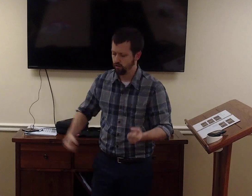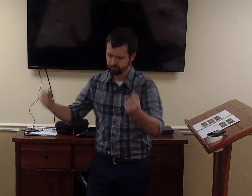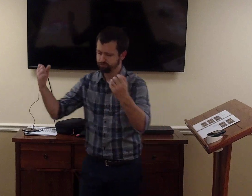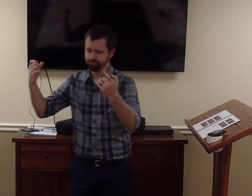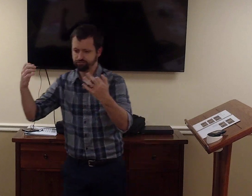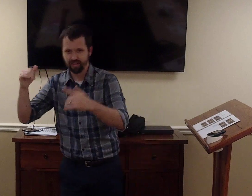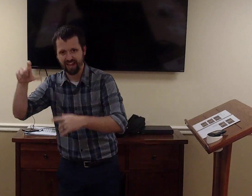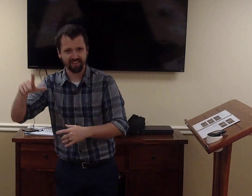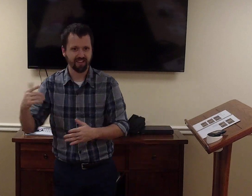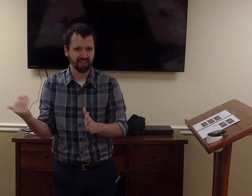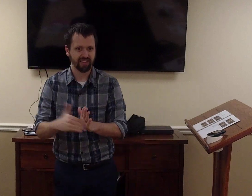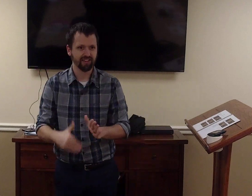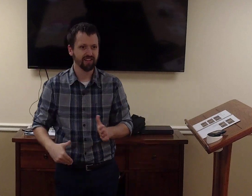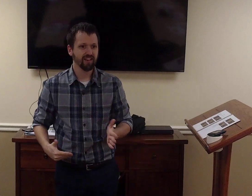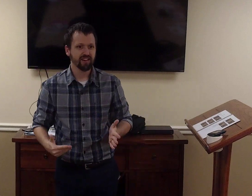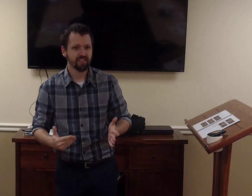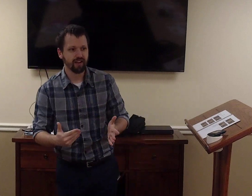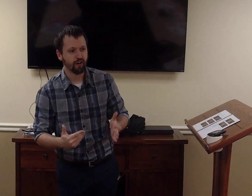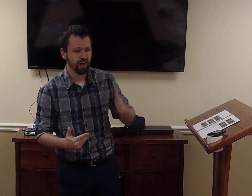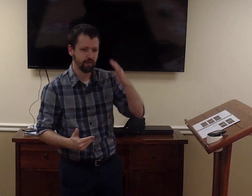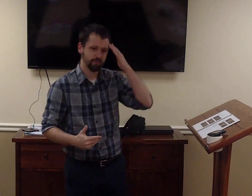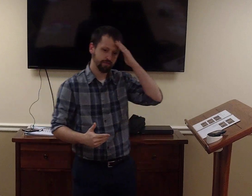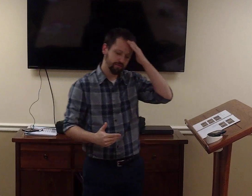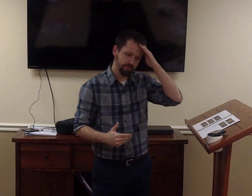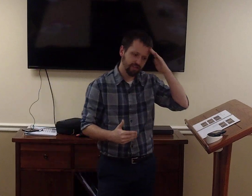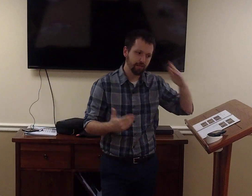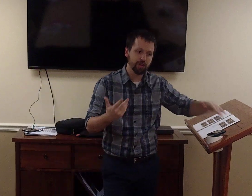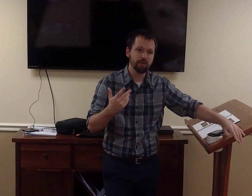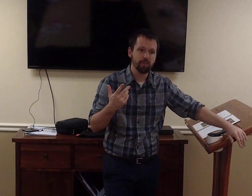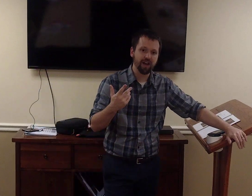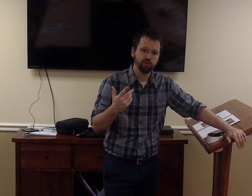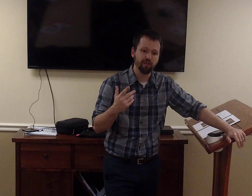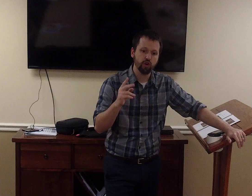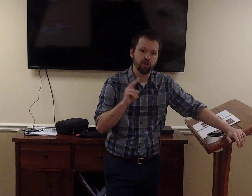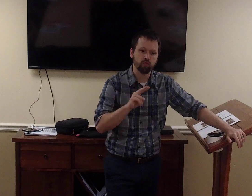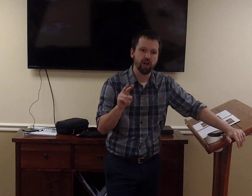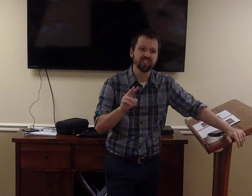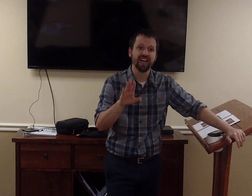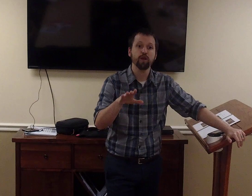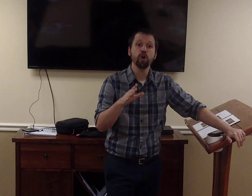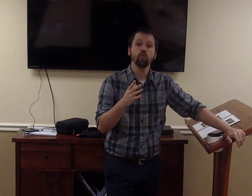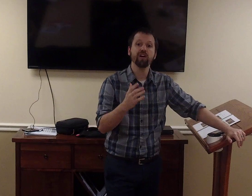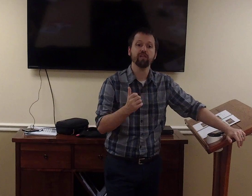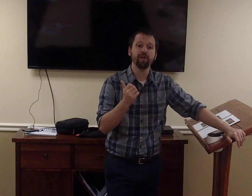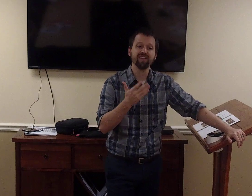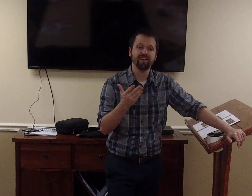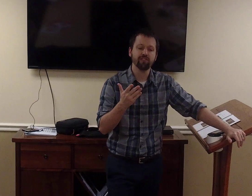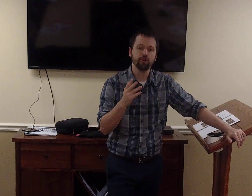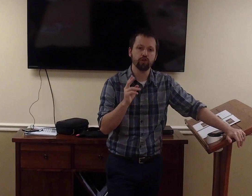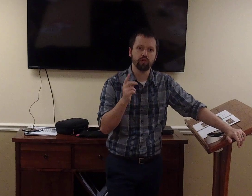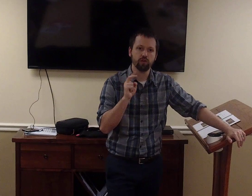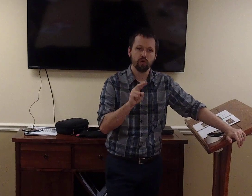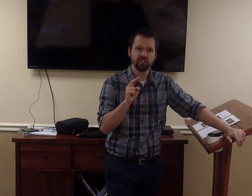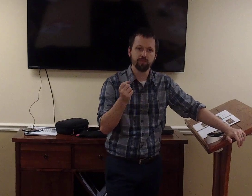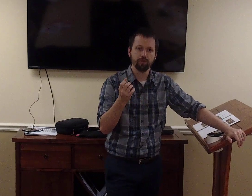all ASL again. So something to be mindful of though is watch that. One of the best things you can do when you're watching people